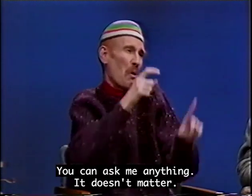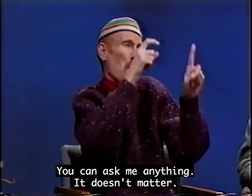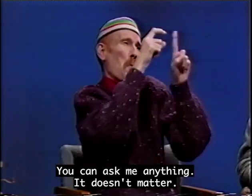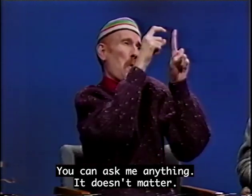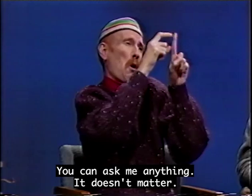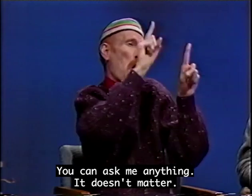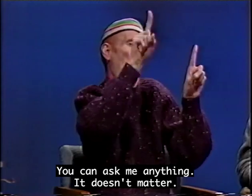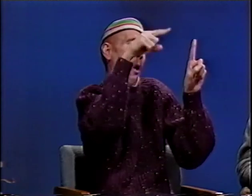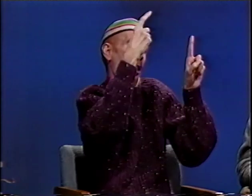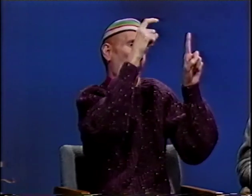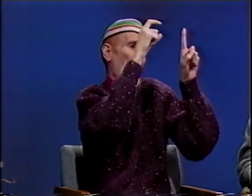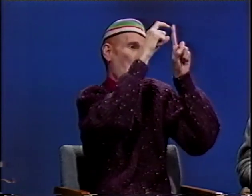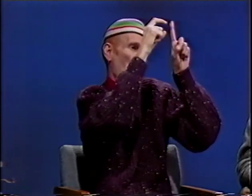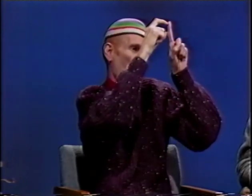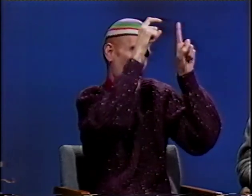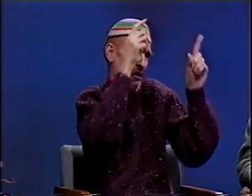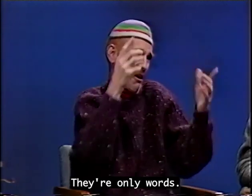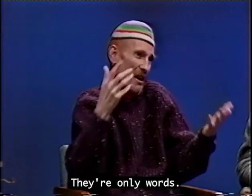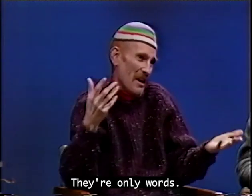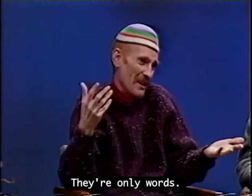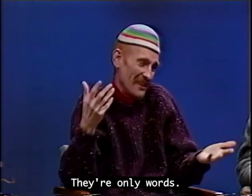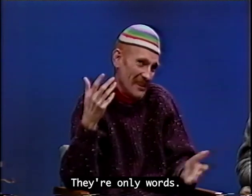It doesn't matter. They're only words.